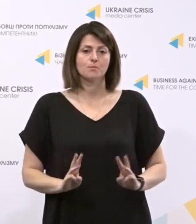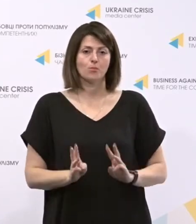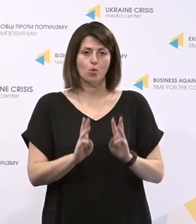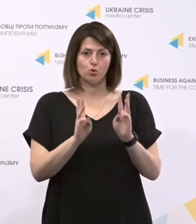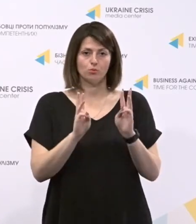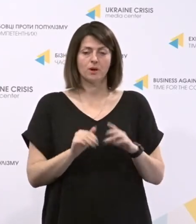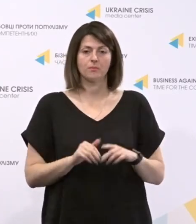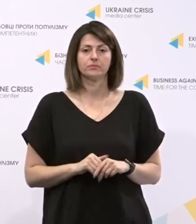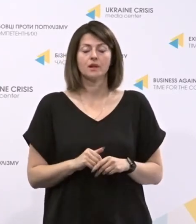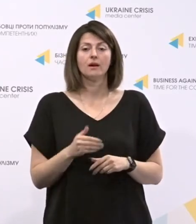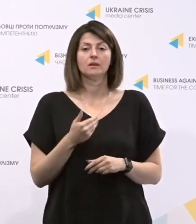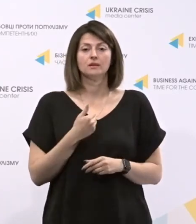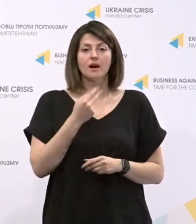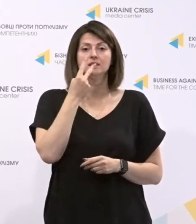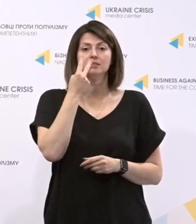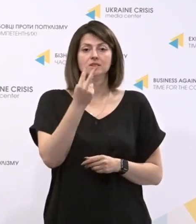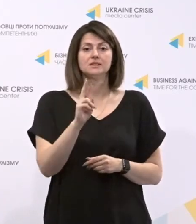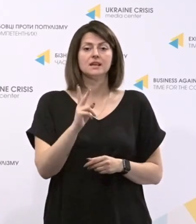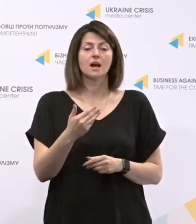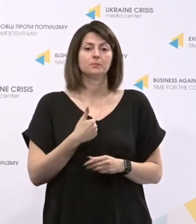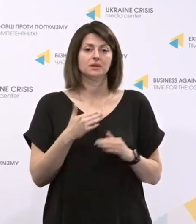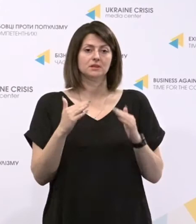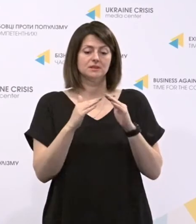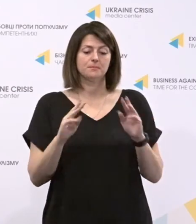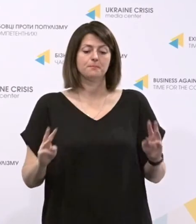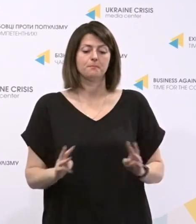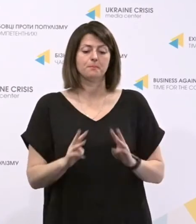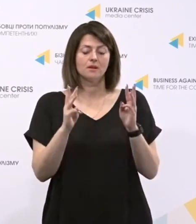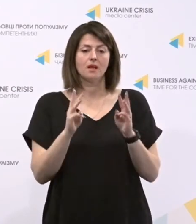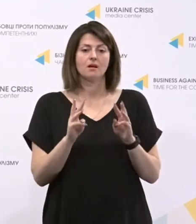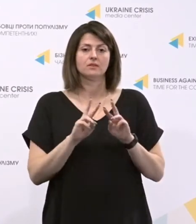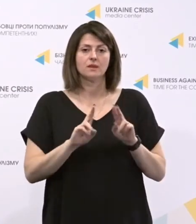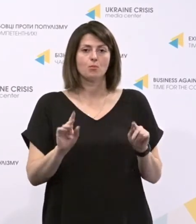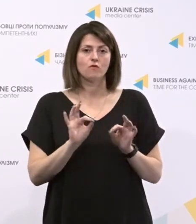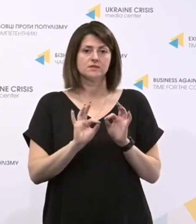was watching my house burn like a match."